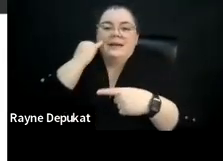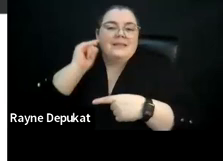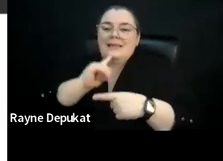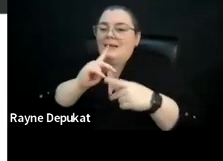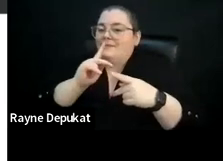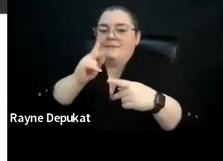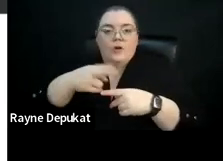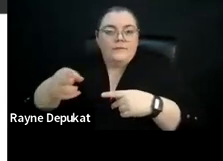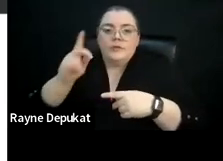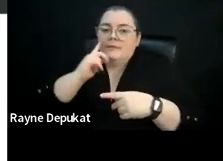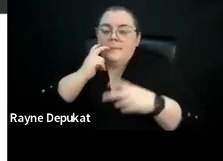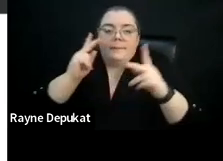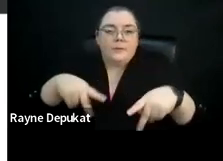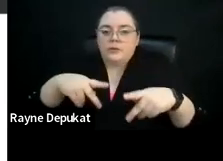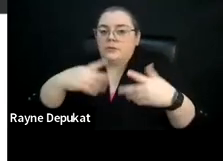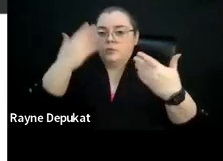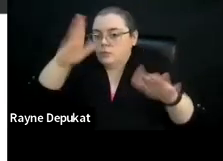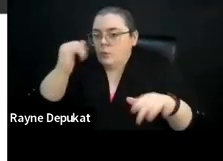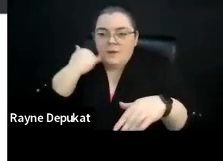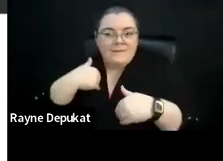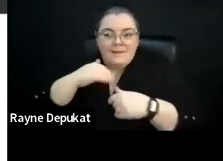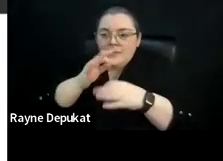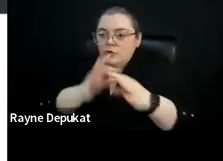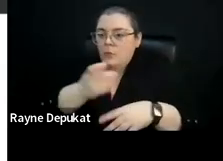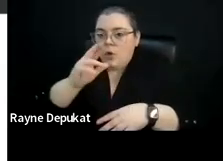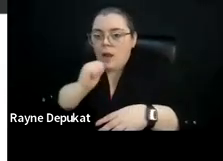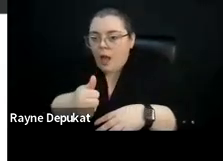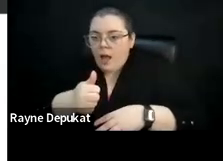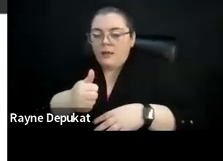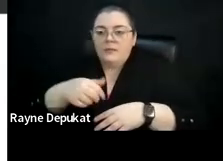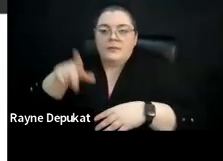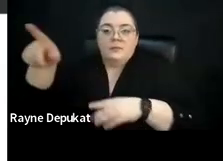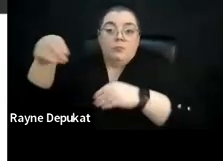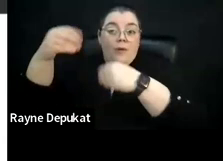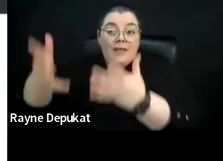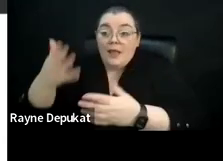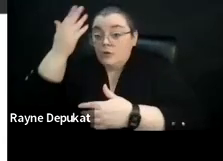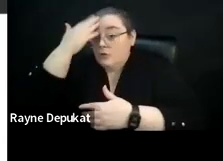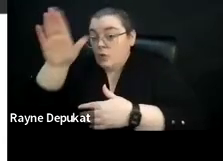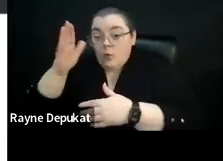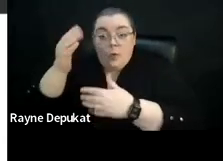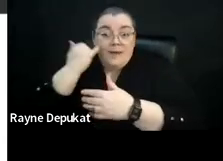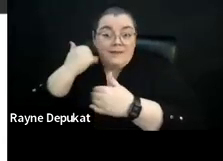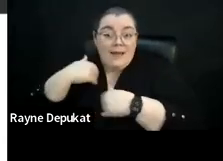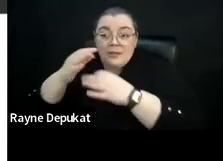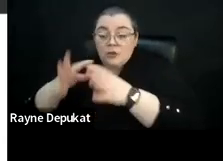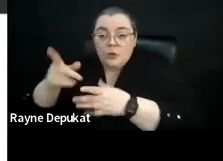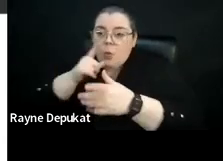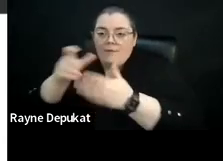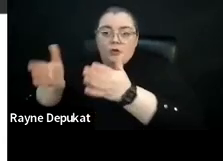That prior example spoke about deaf, hard of hearing, deaf, blind people don't know if they have an interpreter or not when they're going to their appointment. And the provider